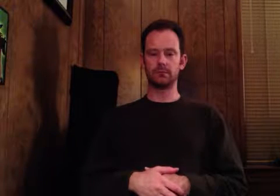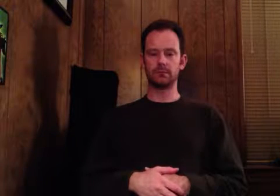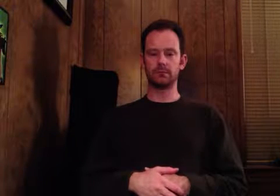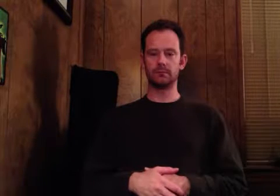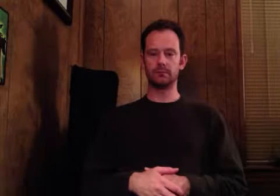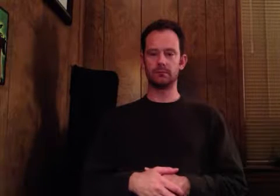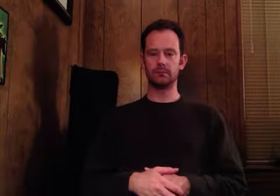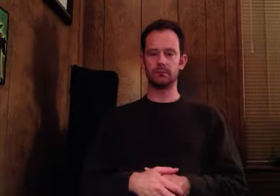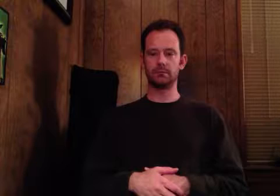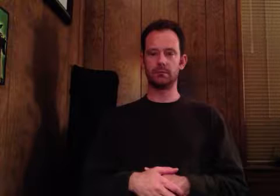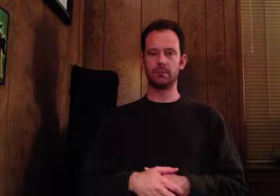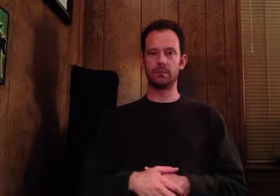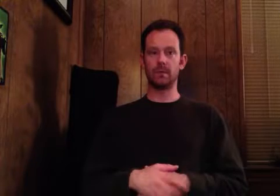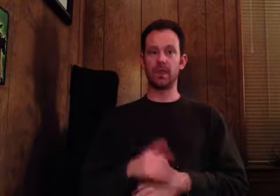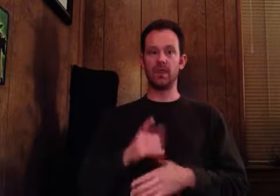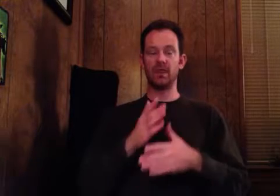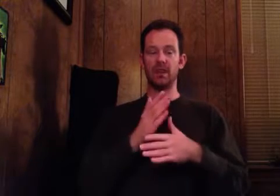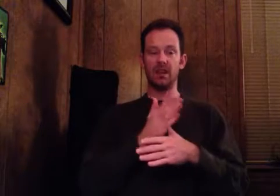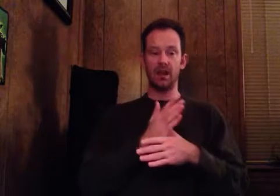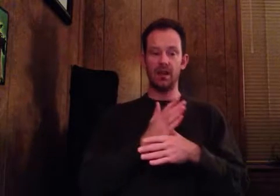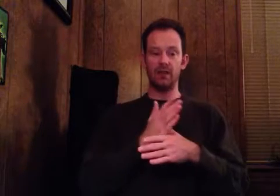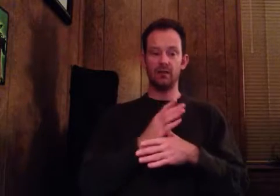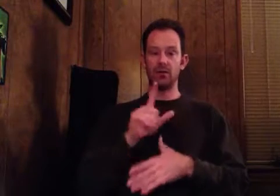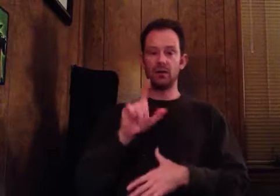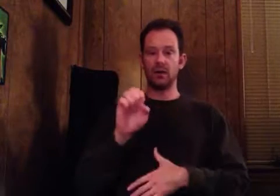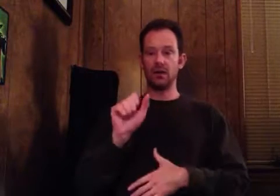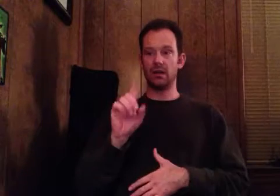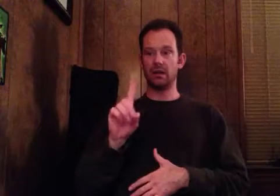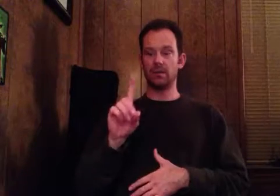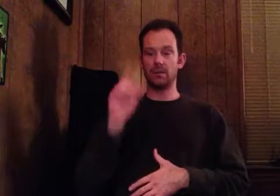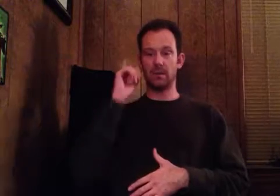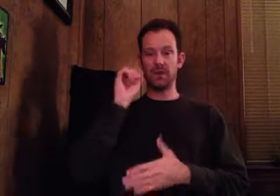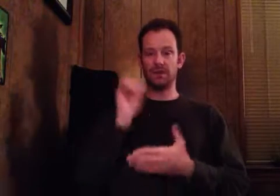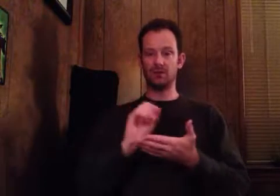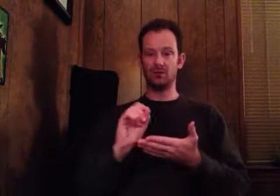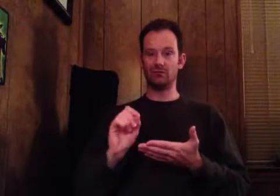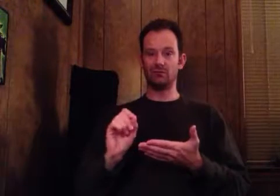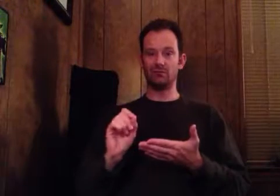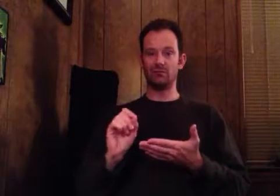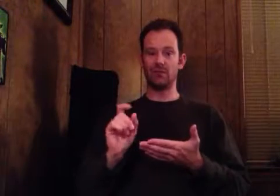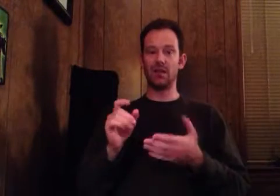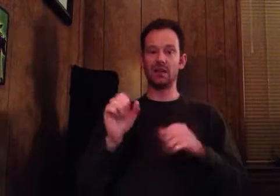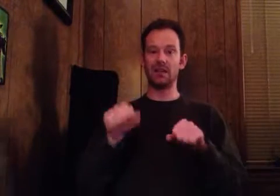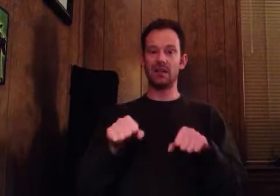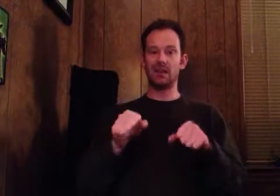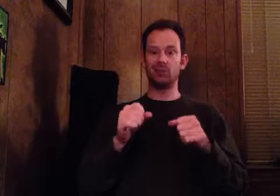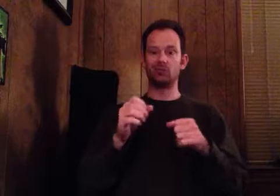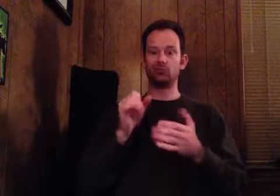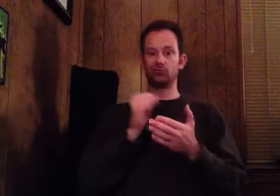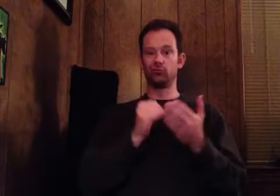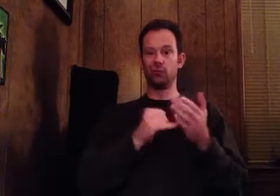The average lead pencil can draw a line that is almost 35 miles long.